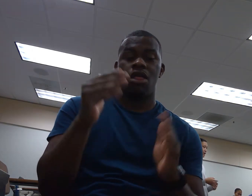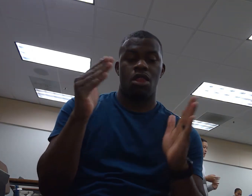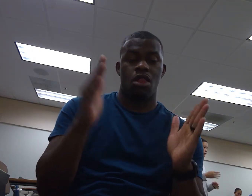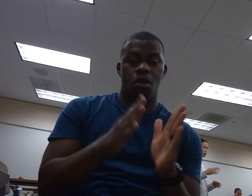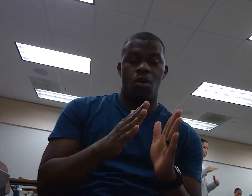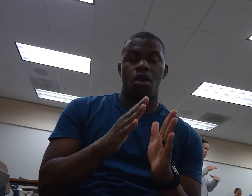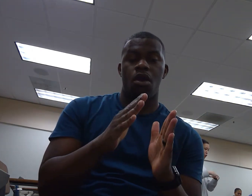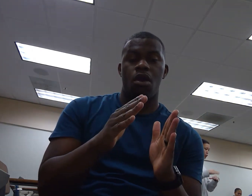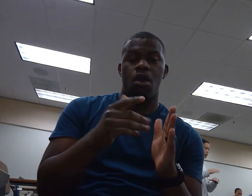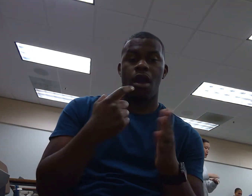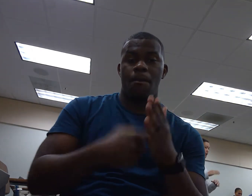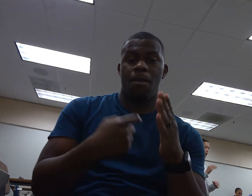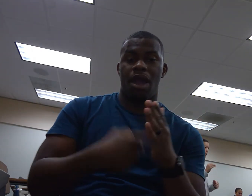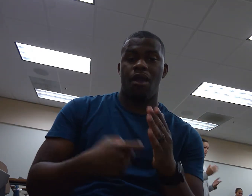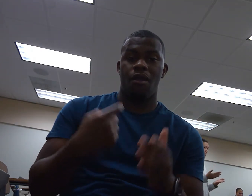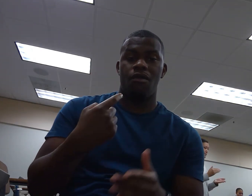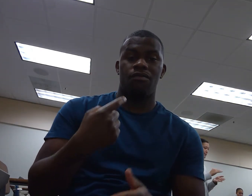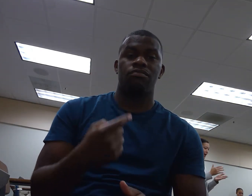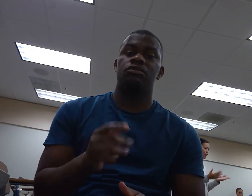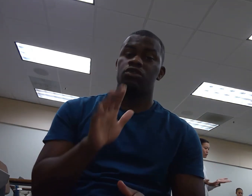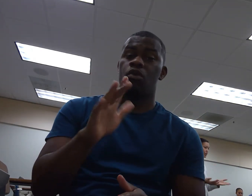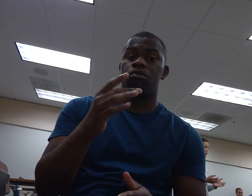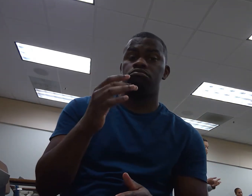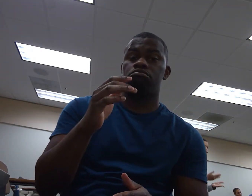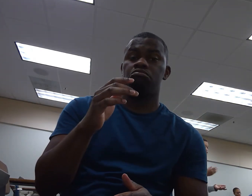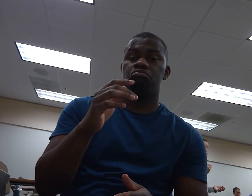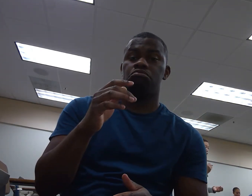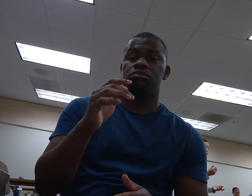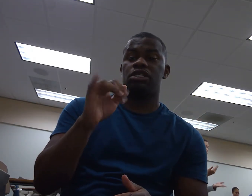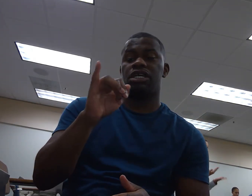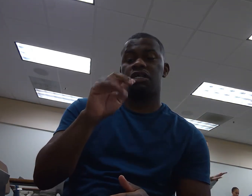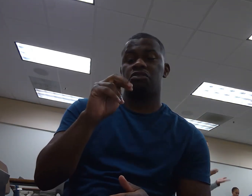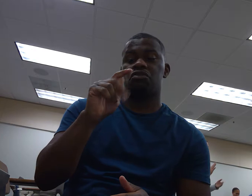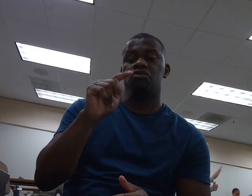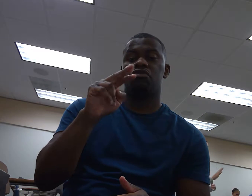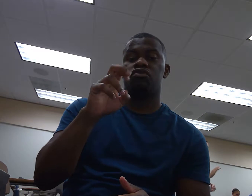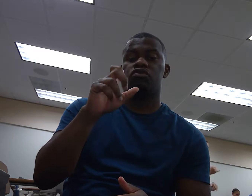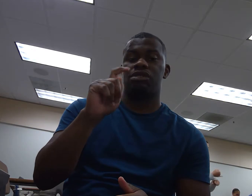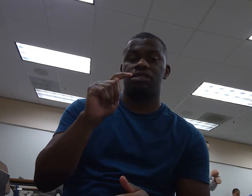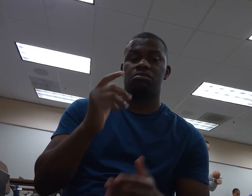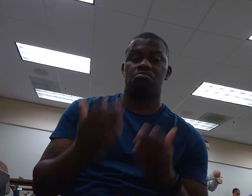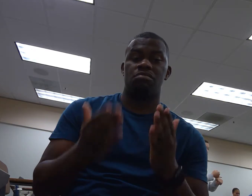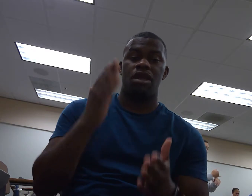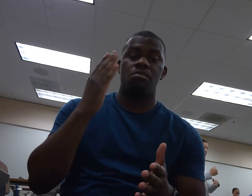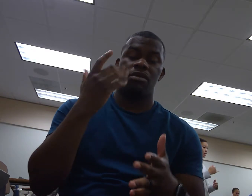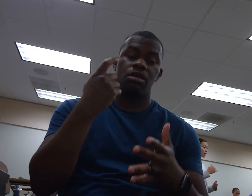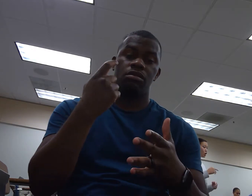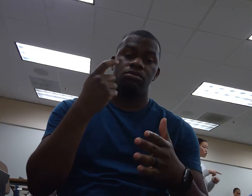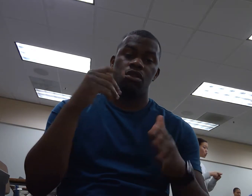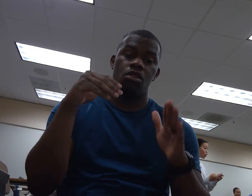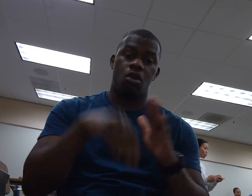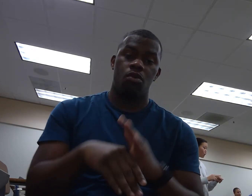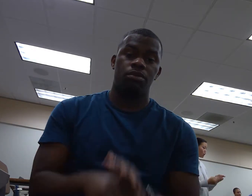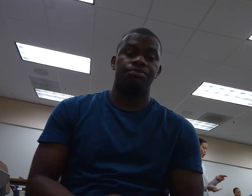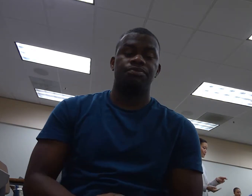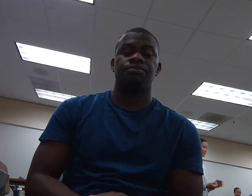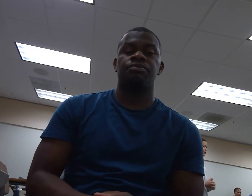so much, your interest might be lower. So this would be kind of a traditional process of a traditional mortgage. But to simplify